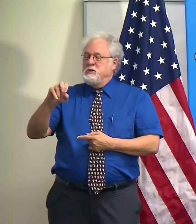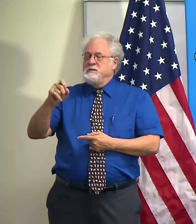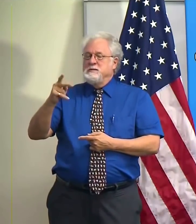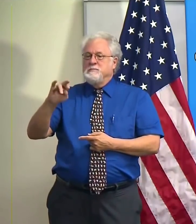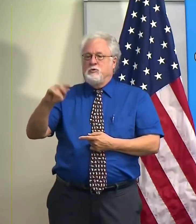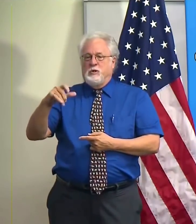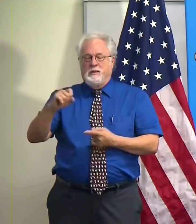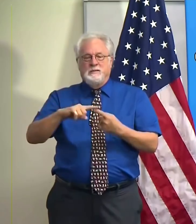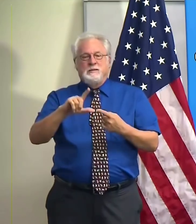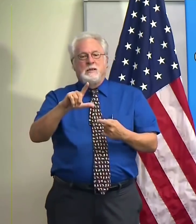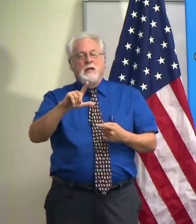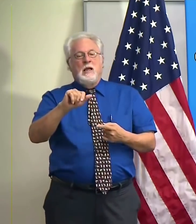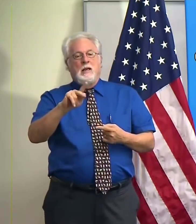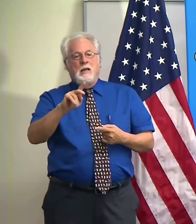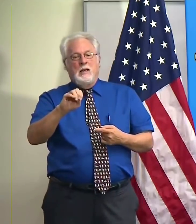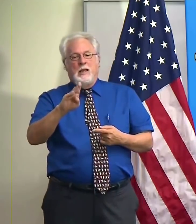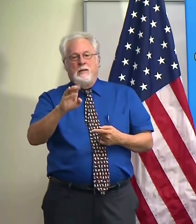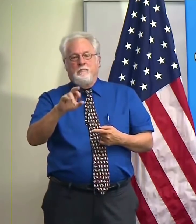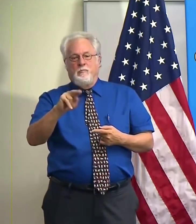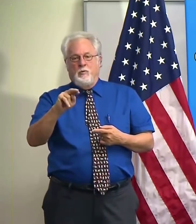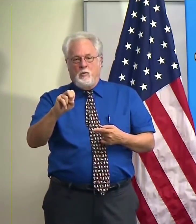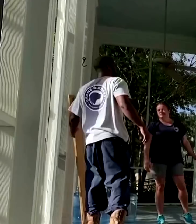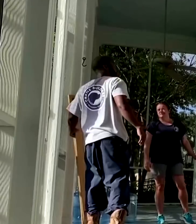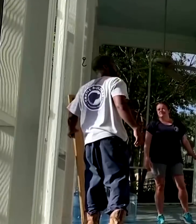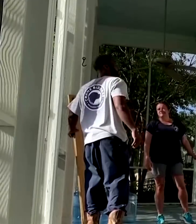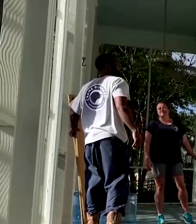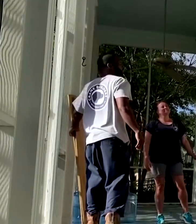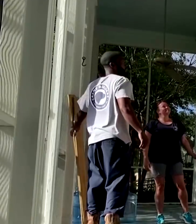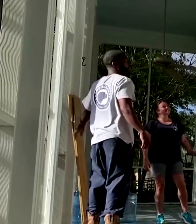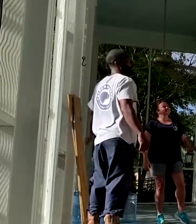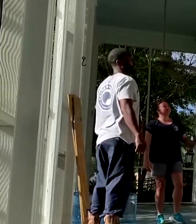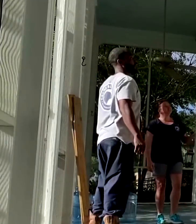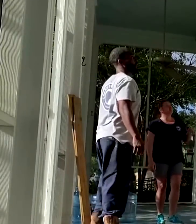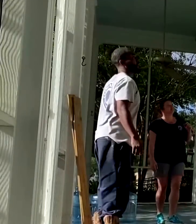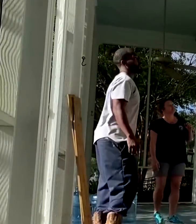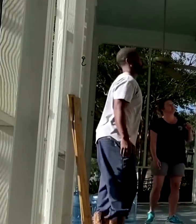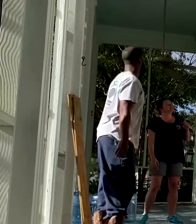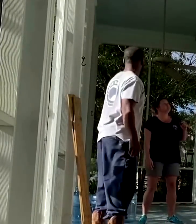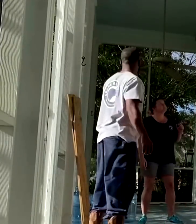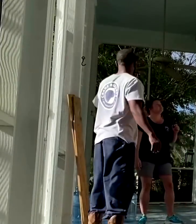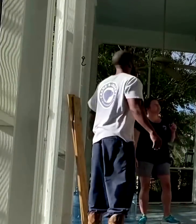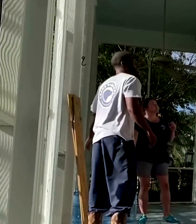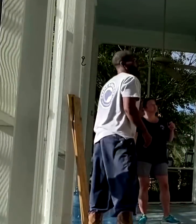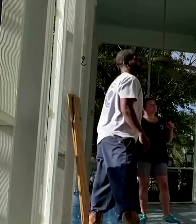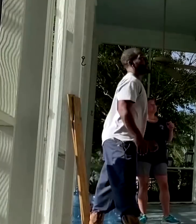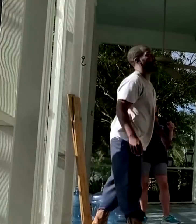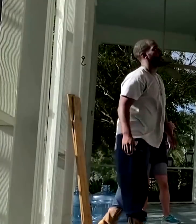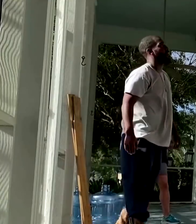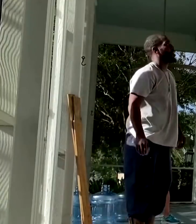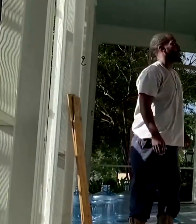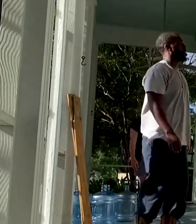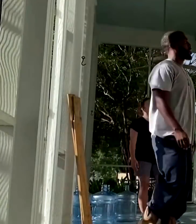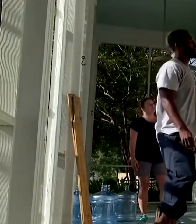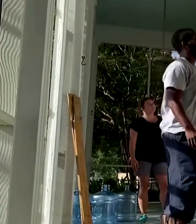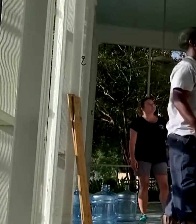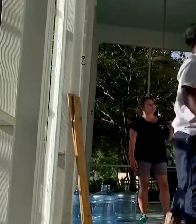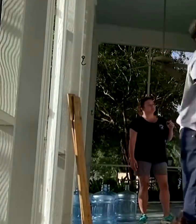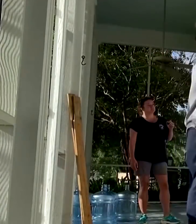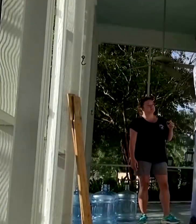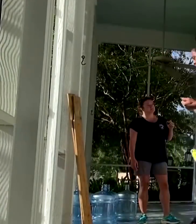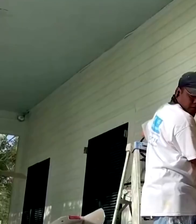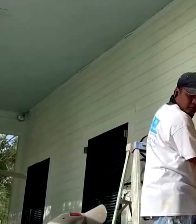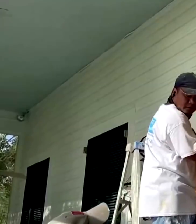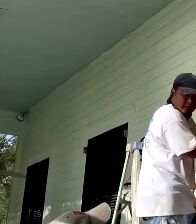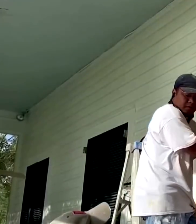Edwards said Sally is a slow but powerful storm, expected to make landfall as a Category 2 hurricane in the southeast part